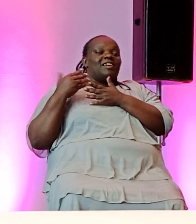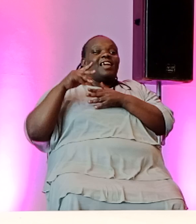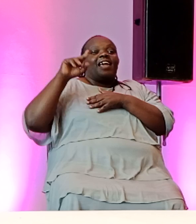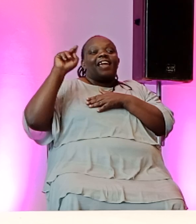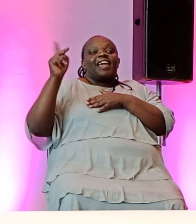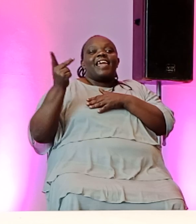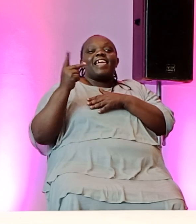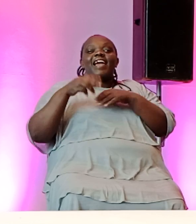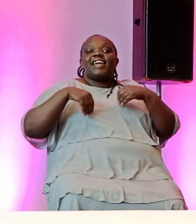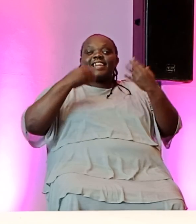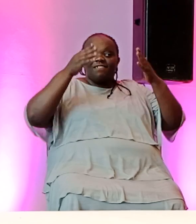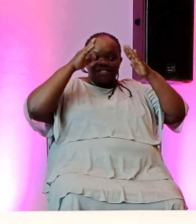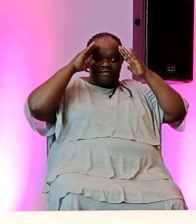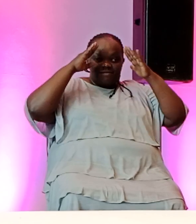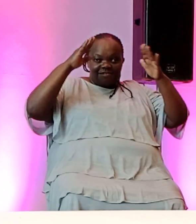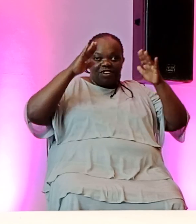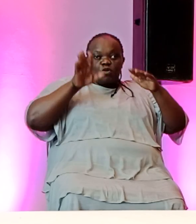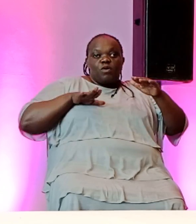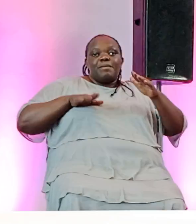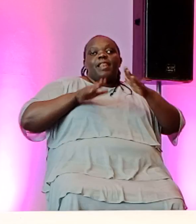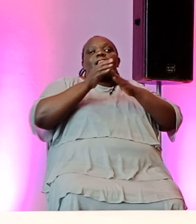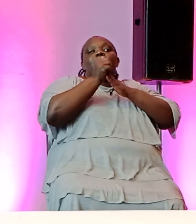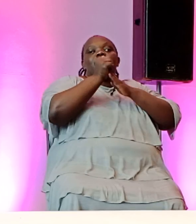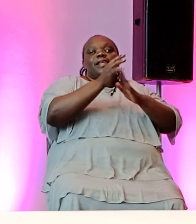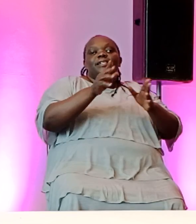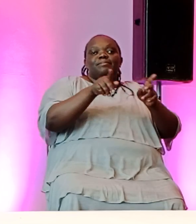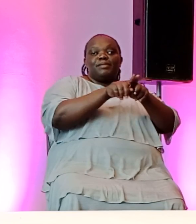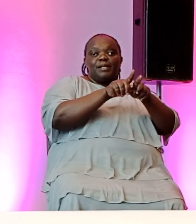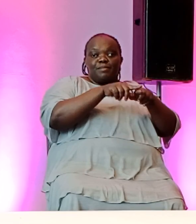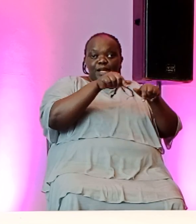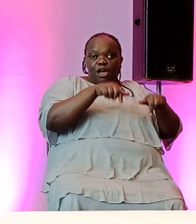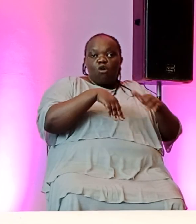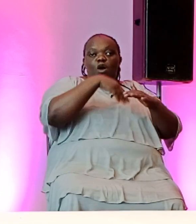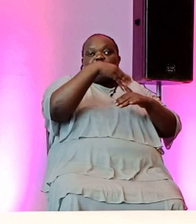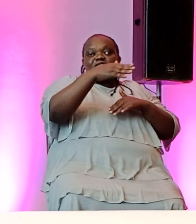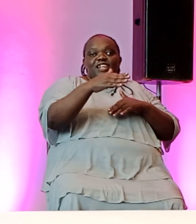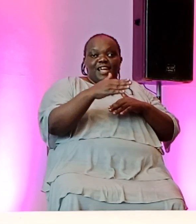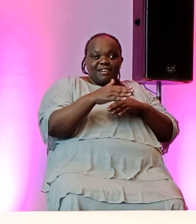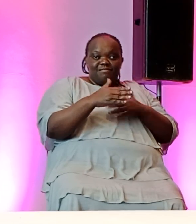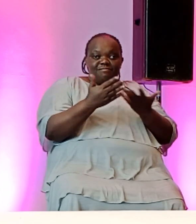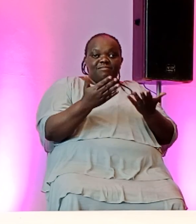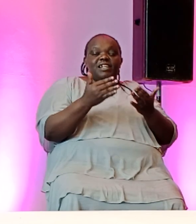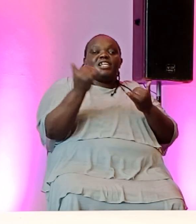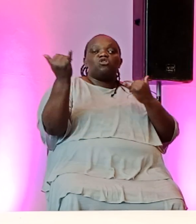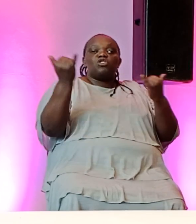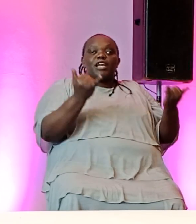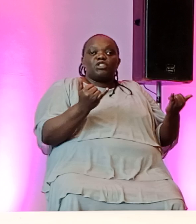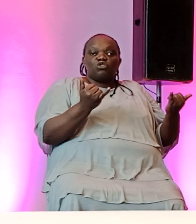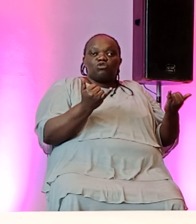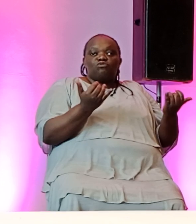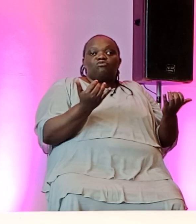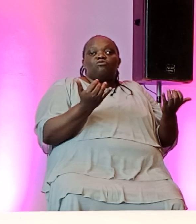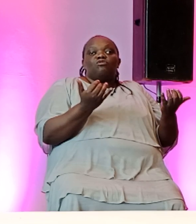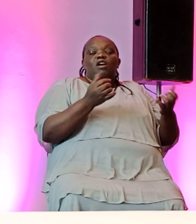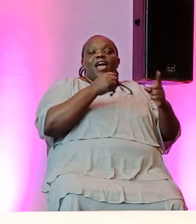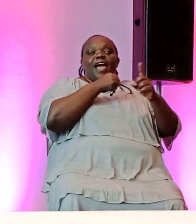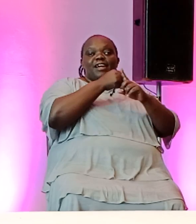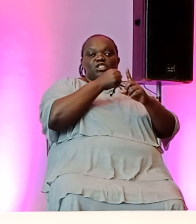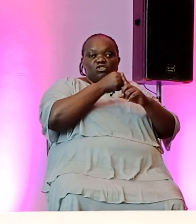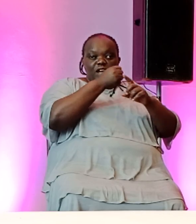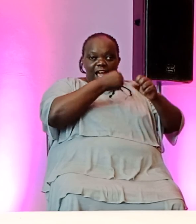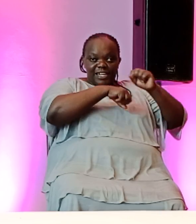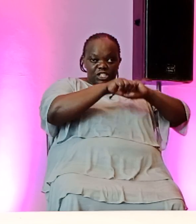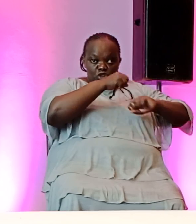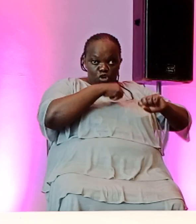Kenya has given attention to women leadership, especially after the introduction of affirmative